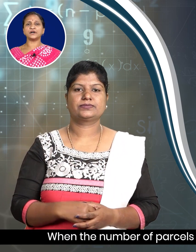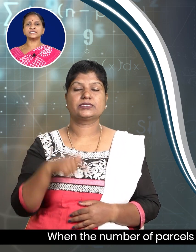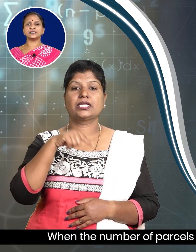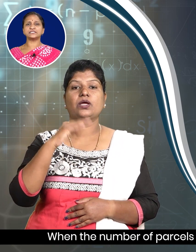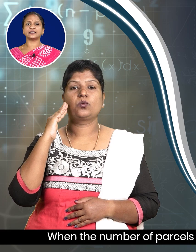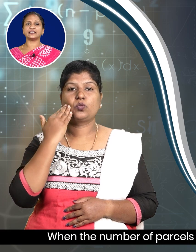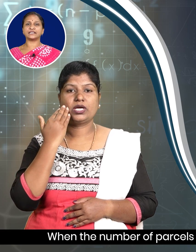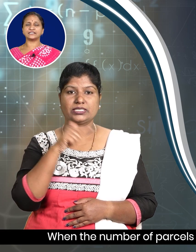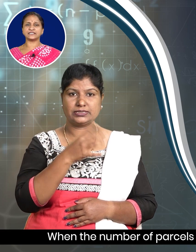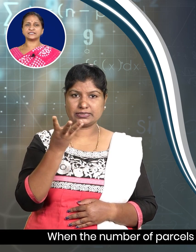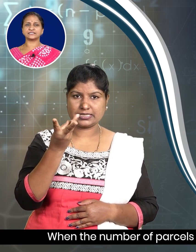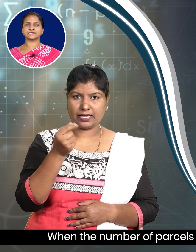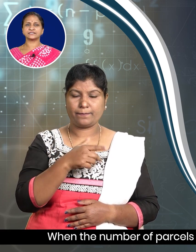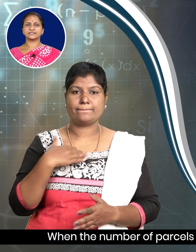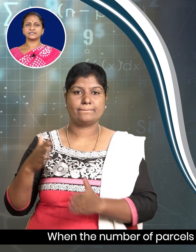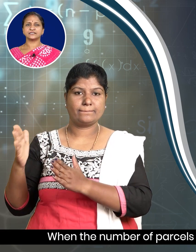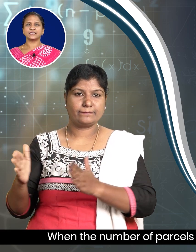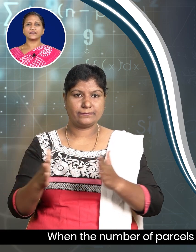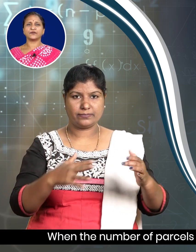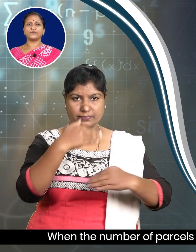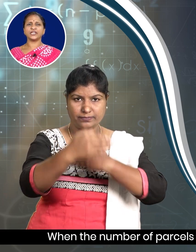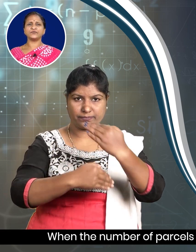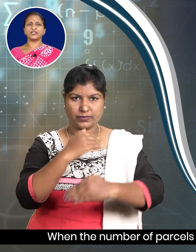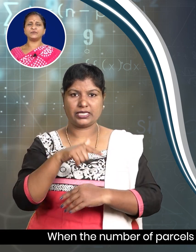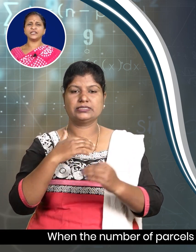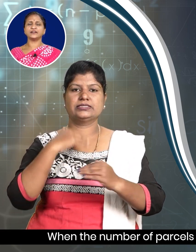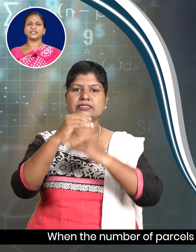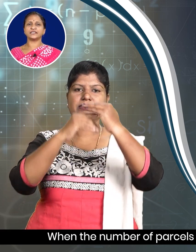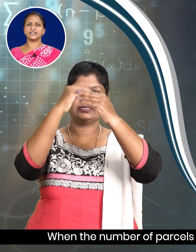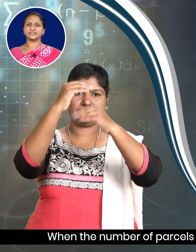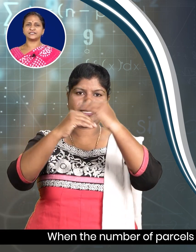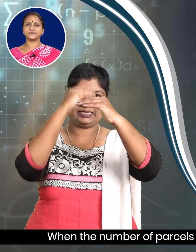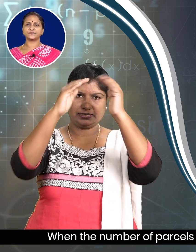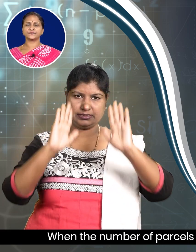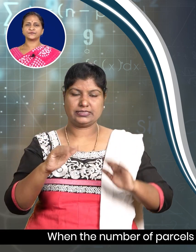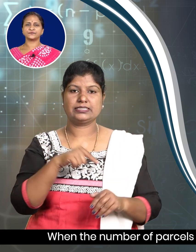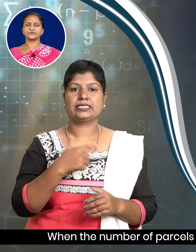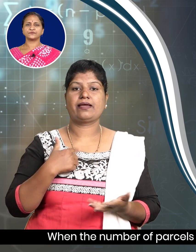of parcels are increases, the weight will be decreased.